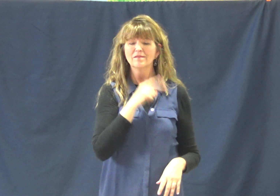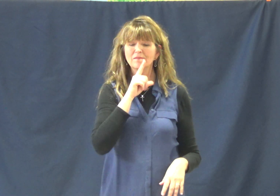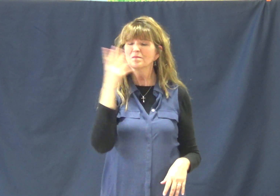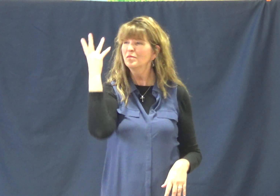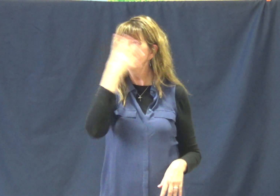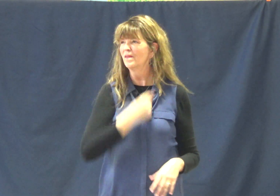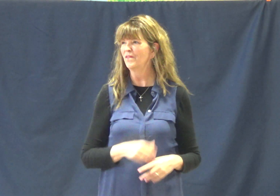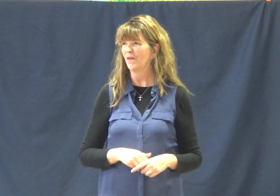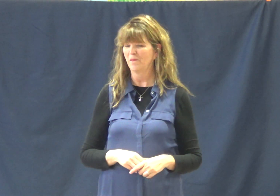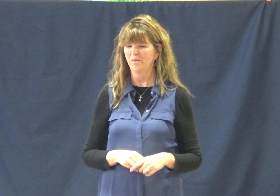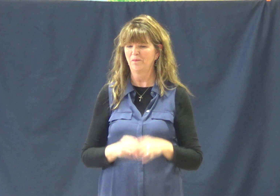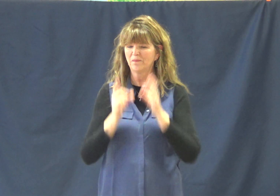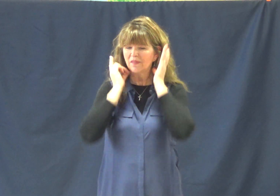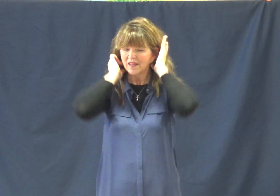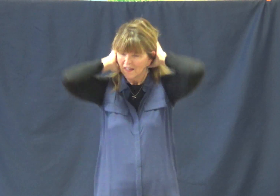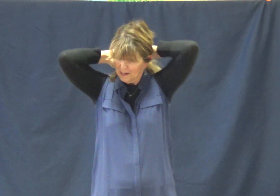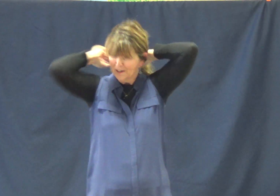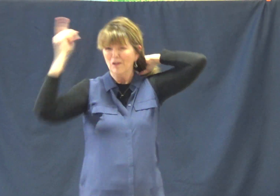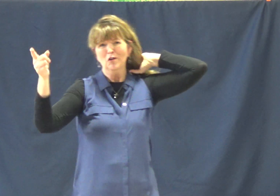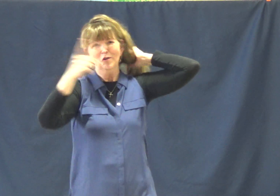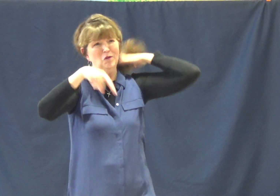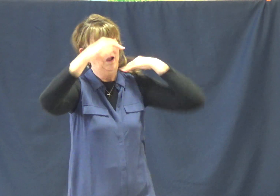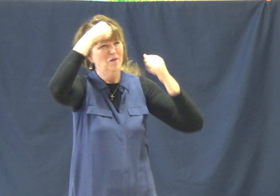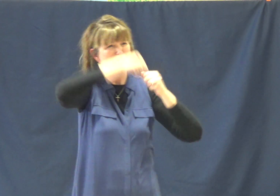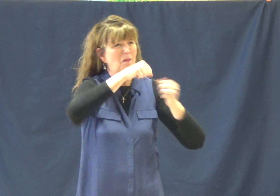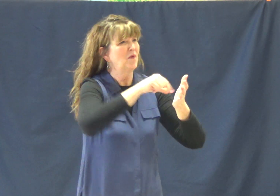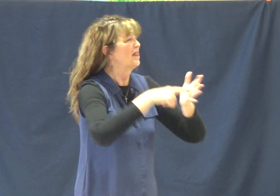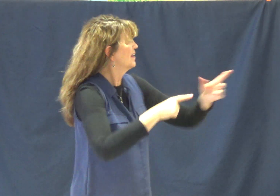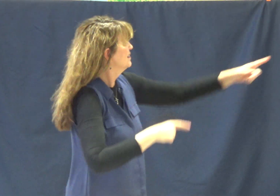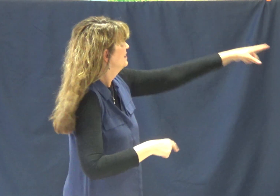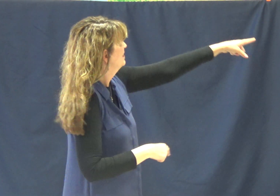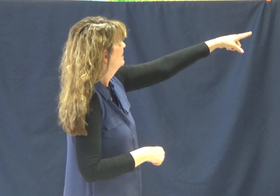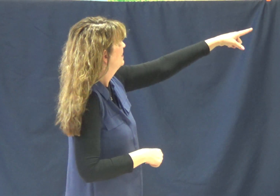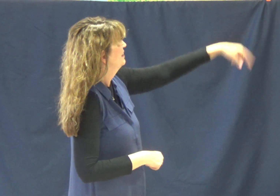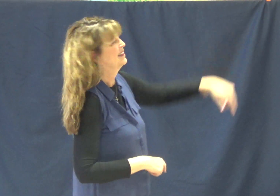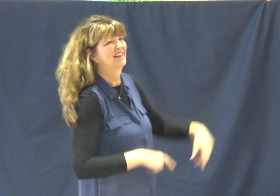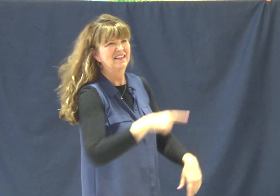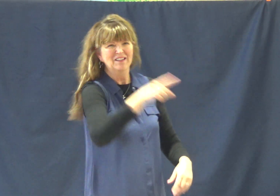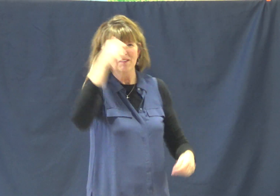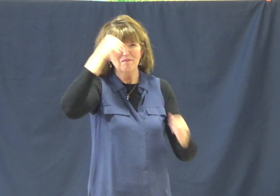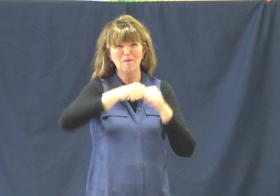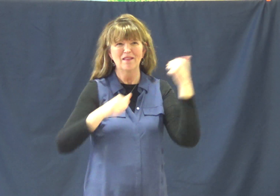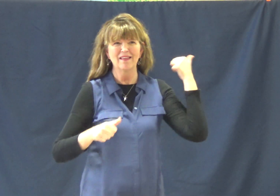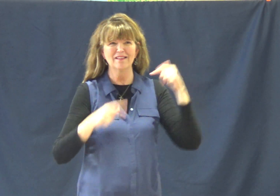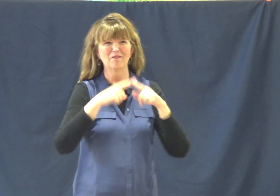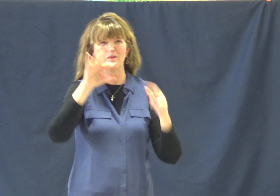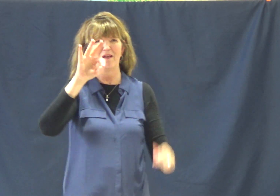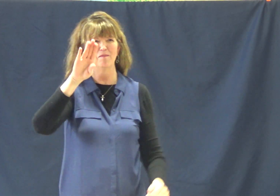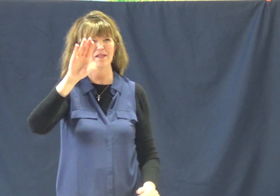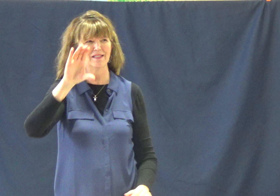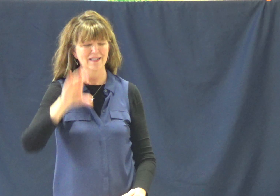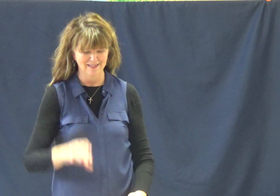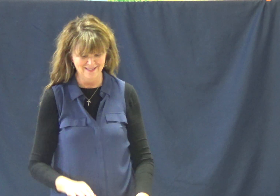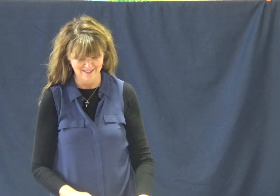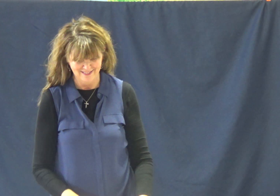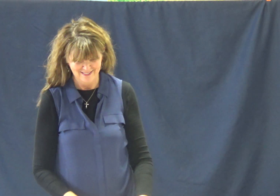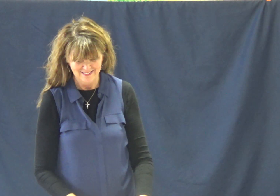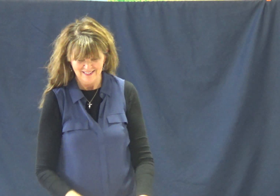So it's praise God for all his blessings. And I think you remember when we used to sing this when we're